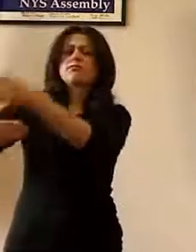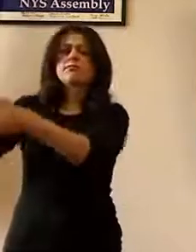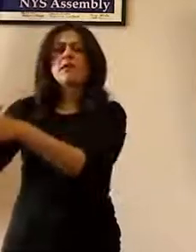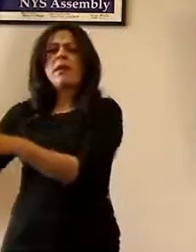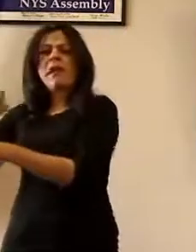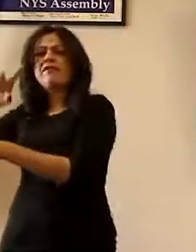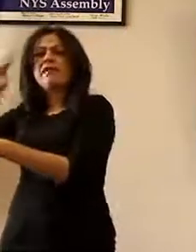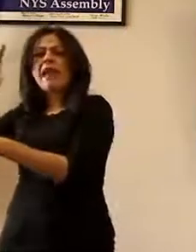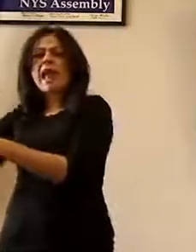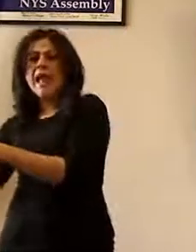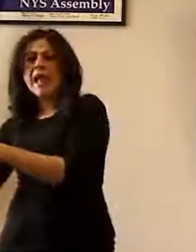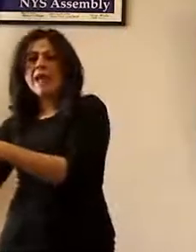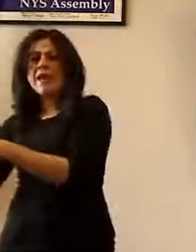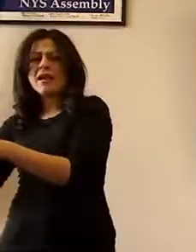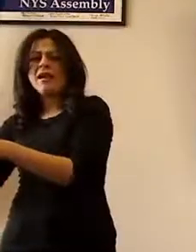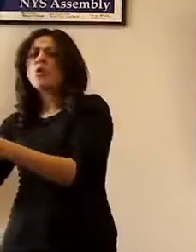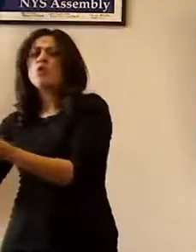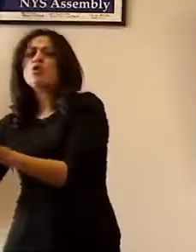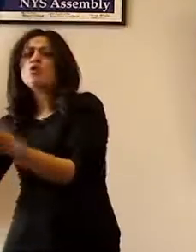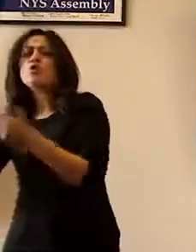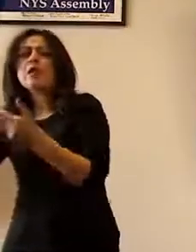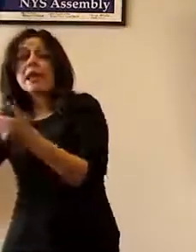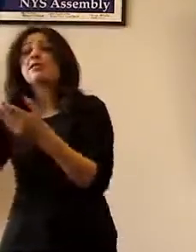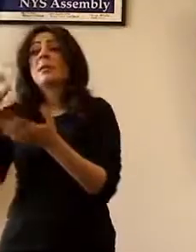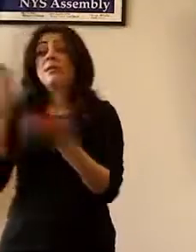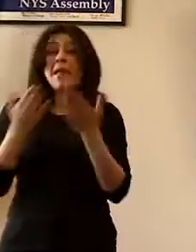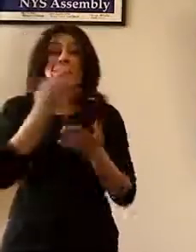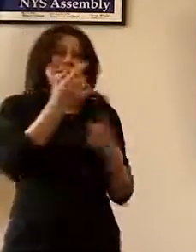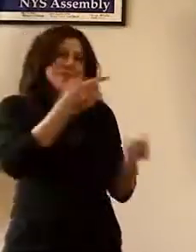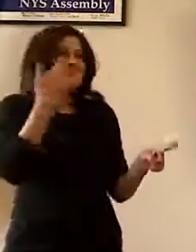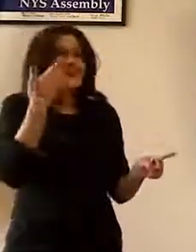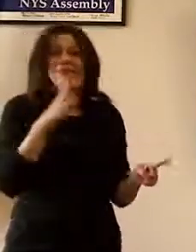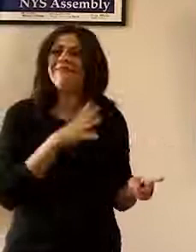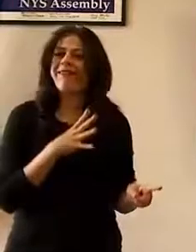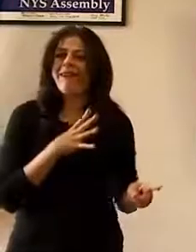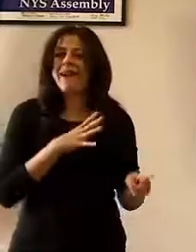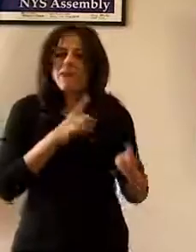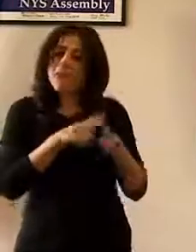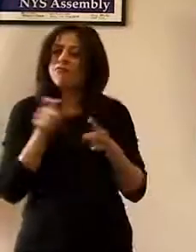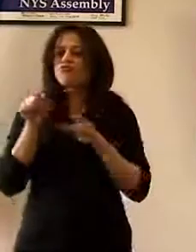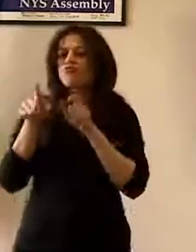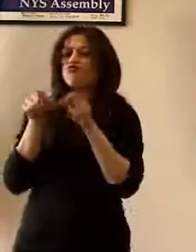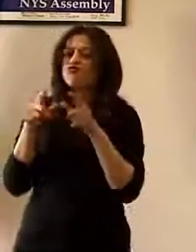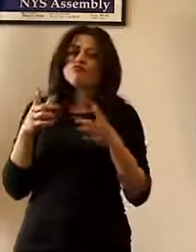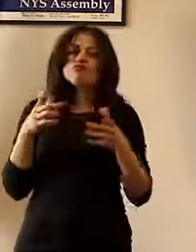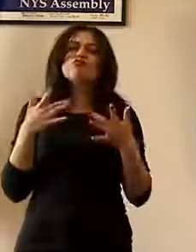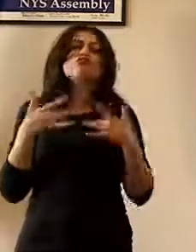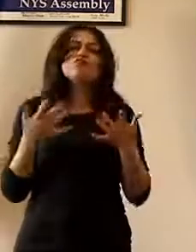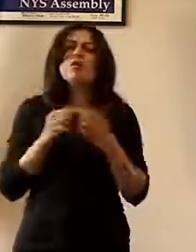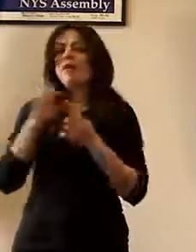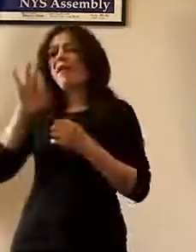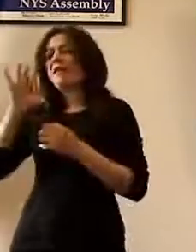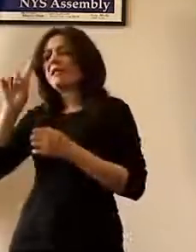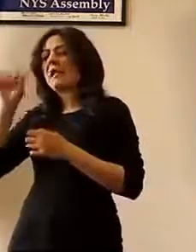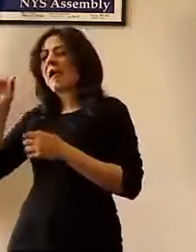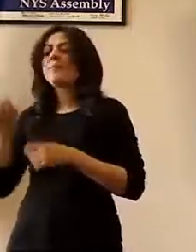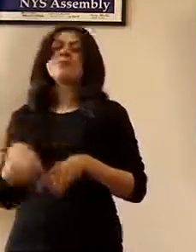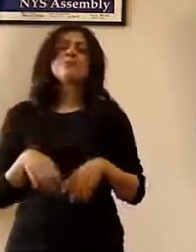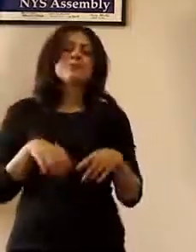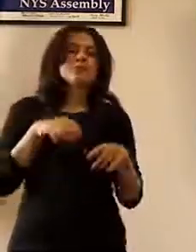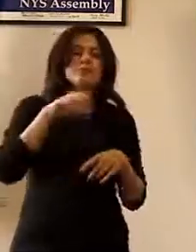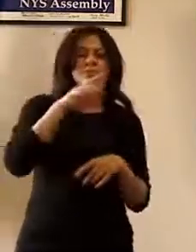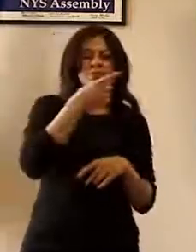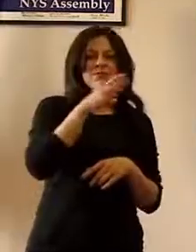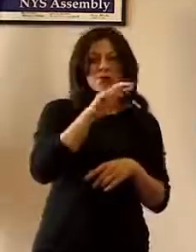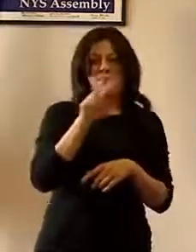FDA? And you can say you don't want to answer that, but I wonder what they might do. Sure. So this